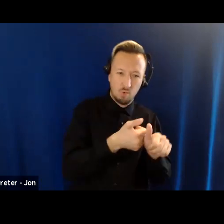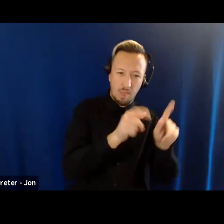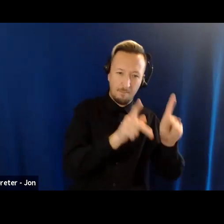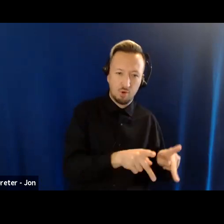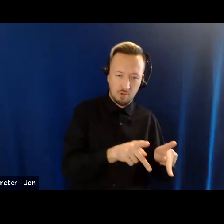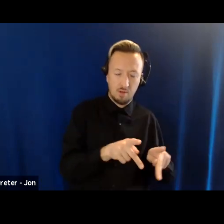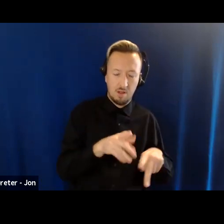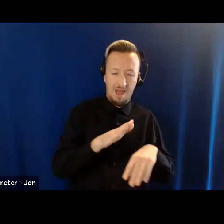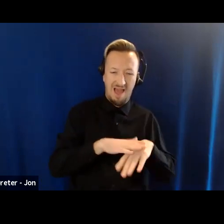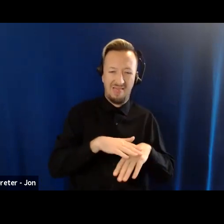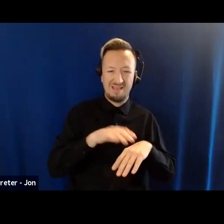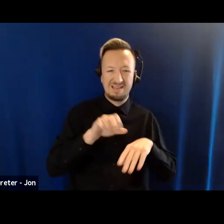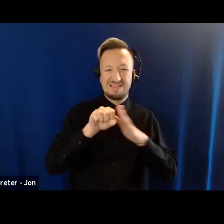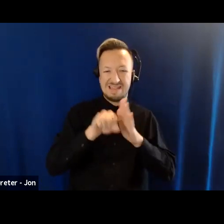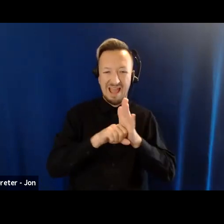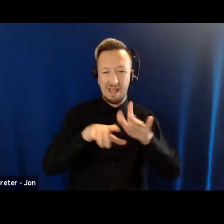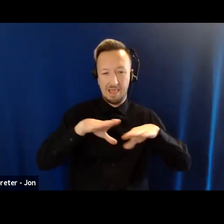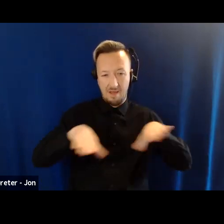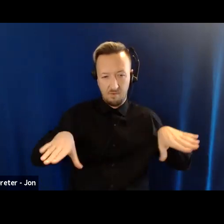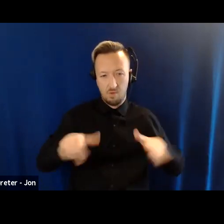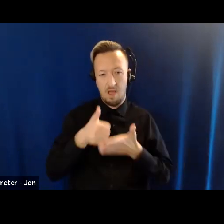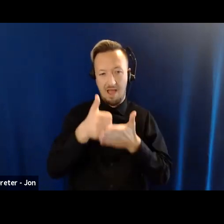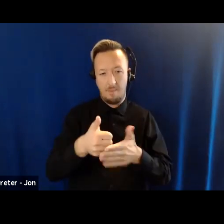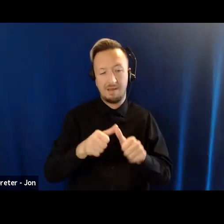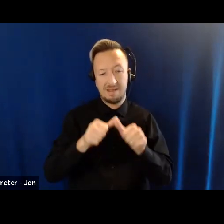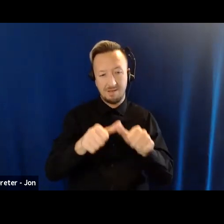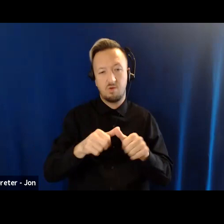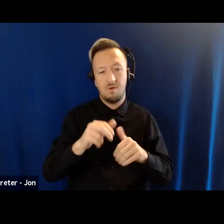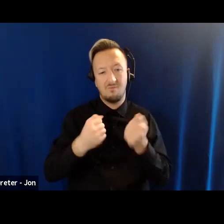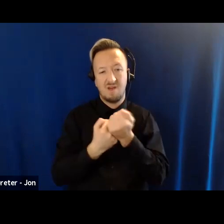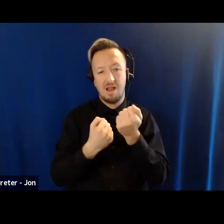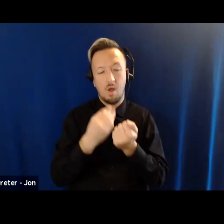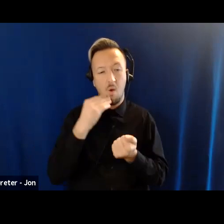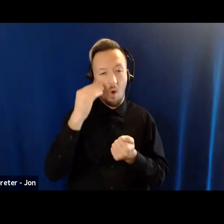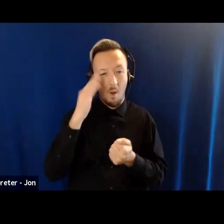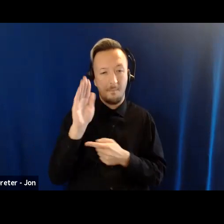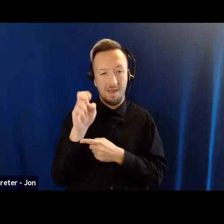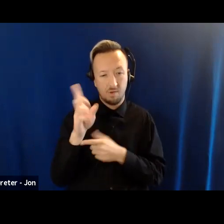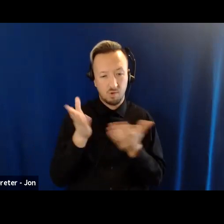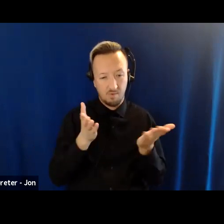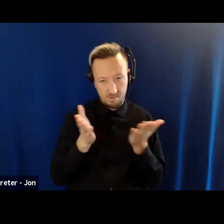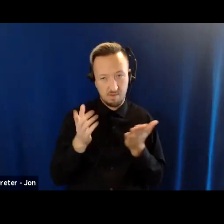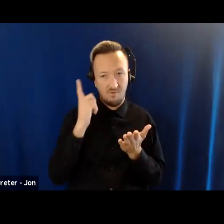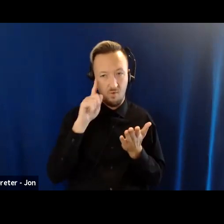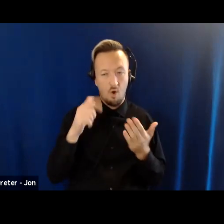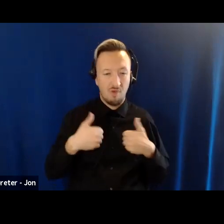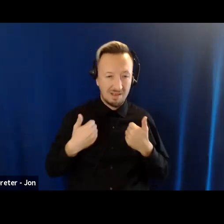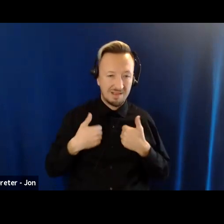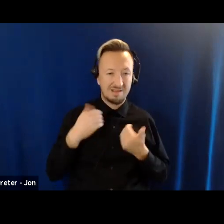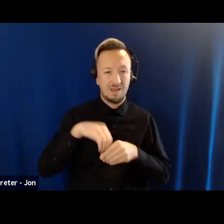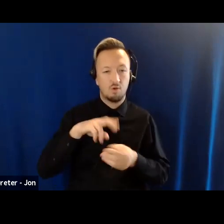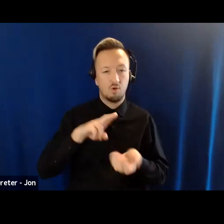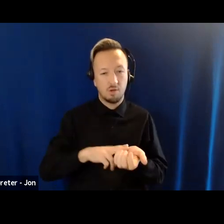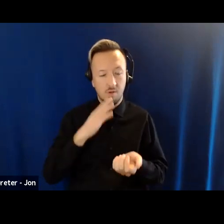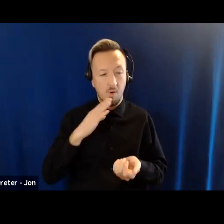level is available to help continue funding home and community-based services for individuals, for, residents in a nursing facility.